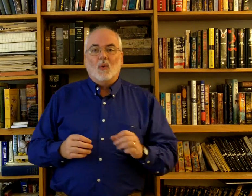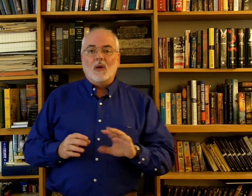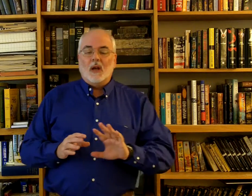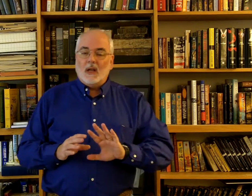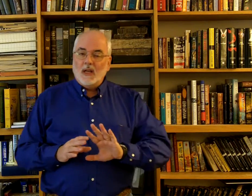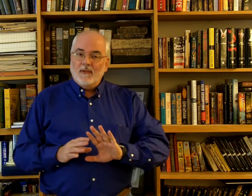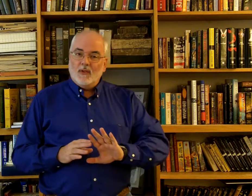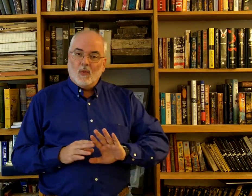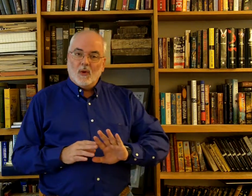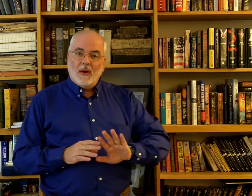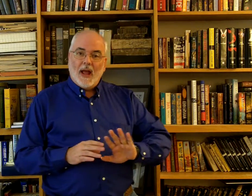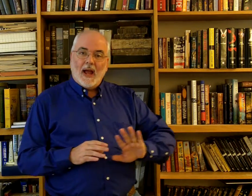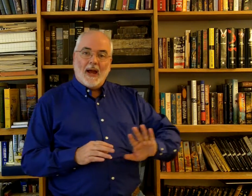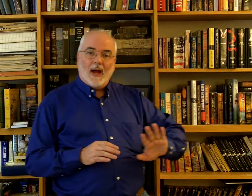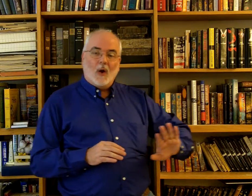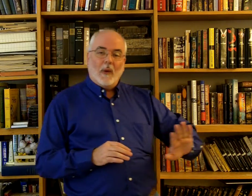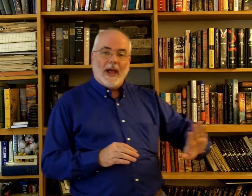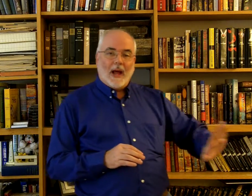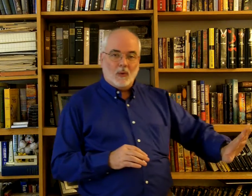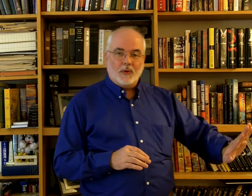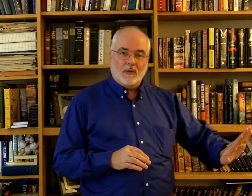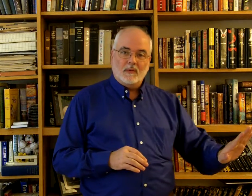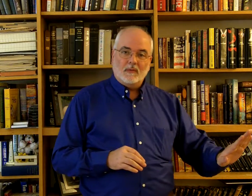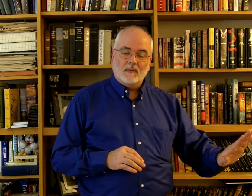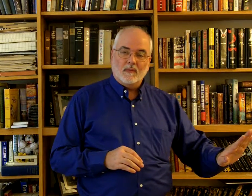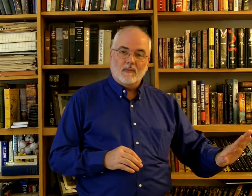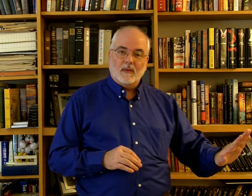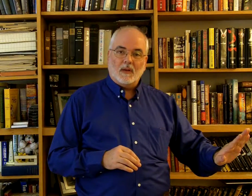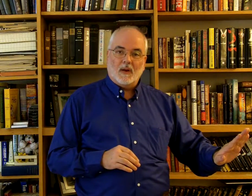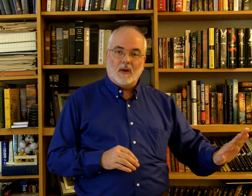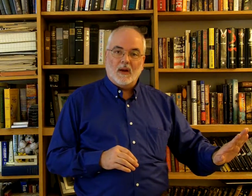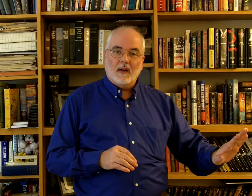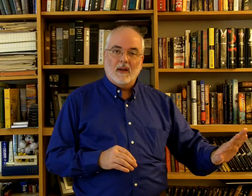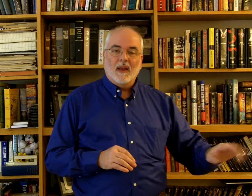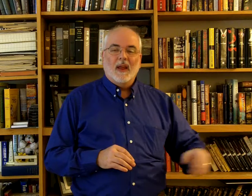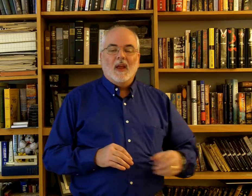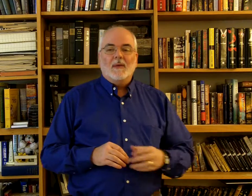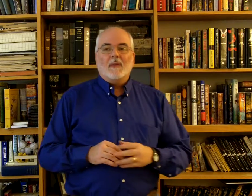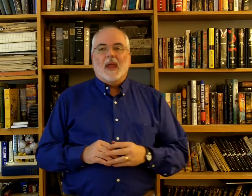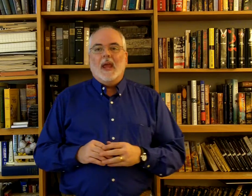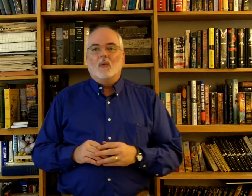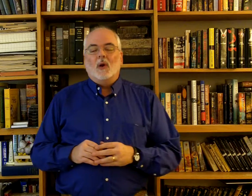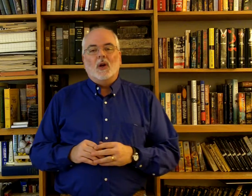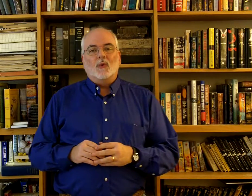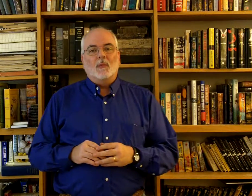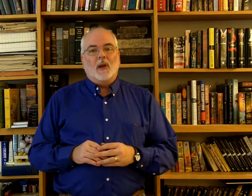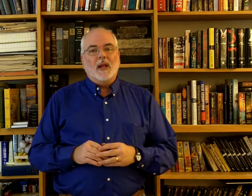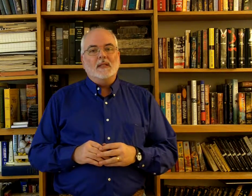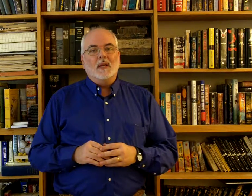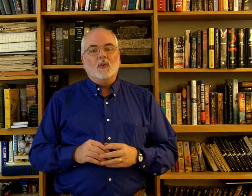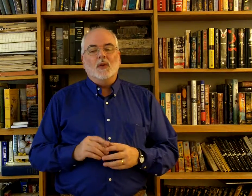going to leave the word how out, all right? And we're going to replace it with the